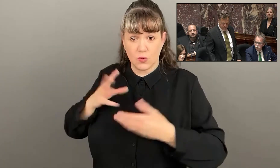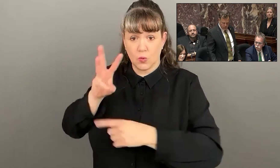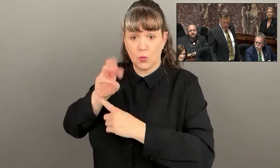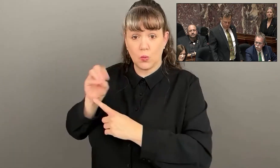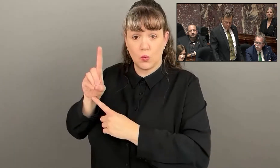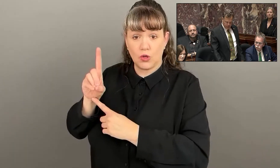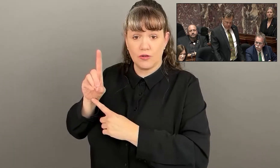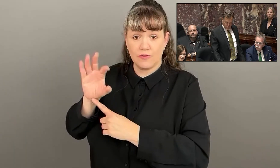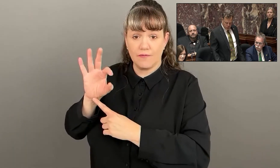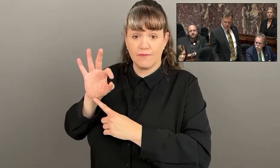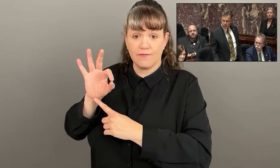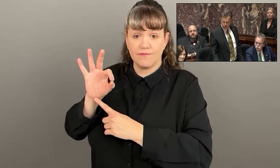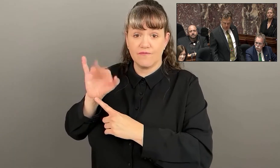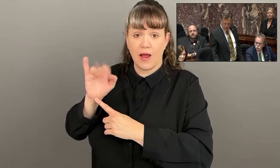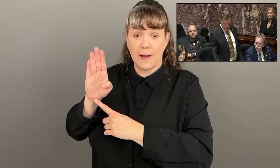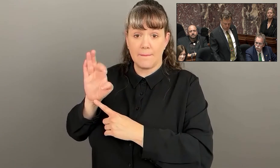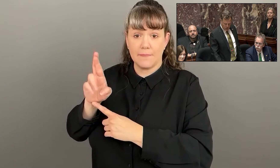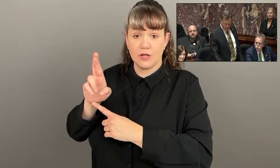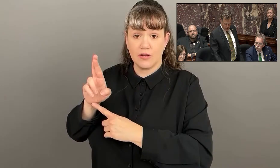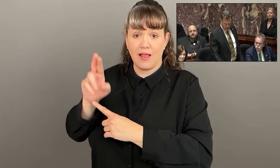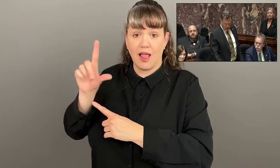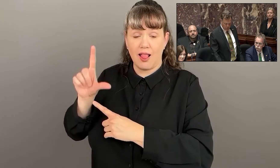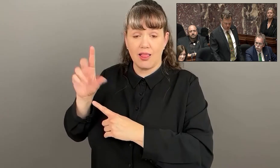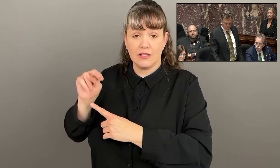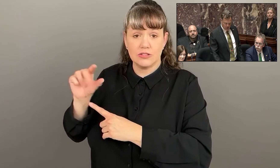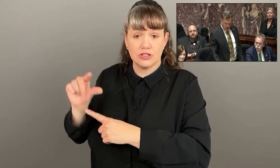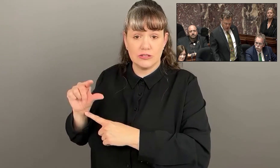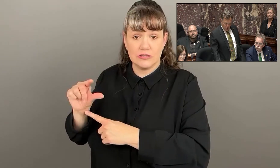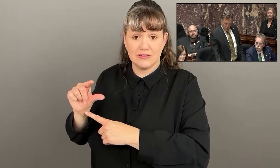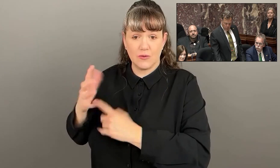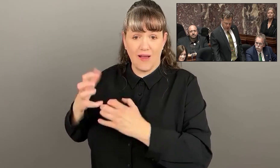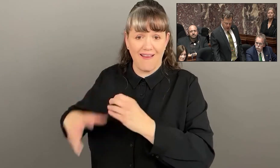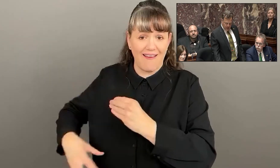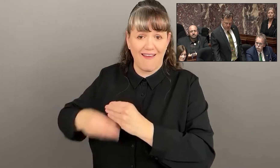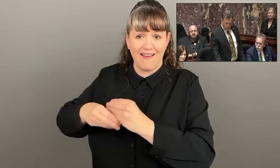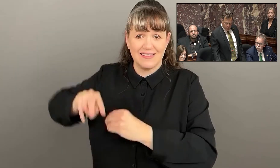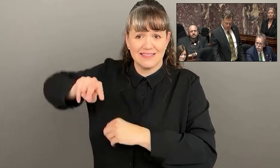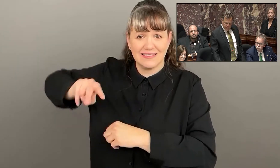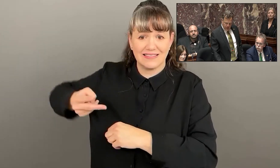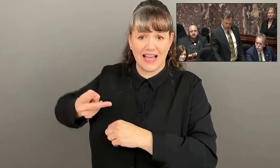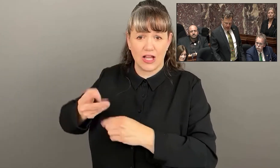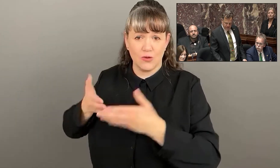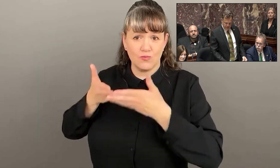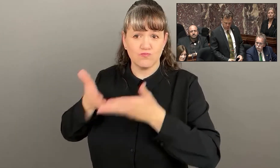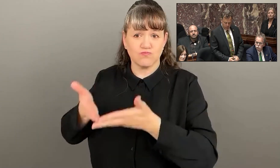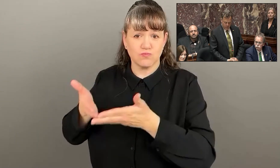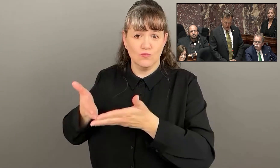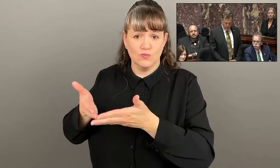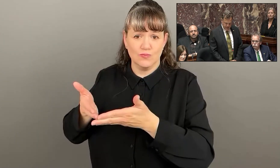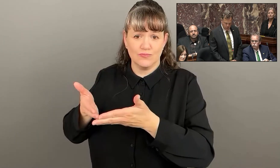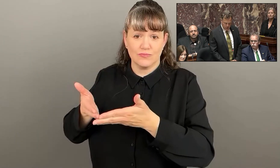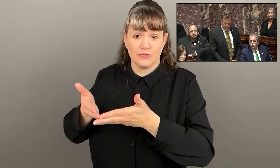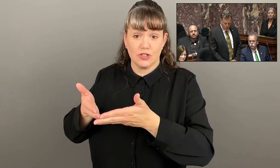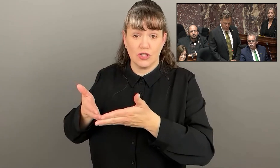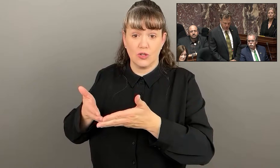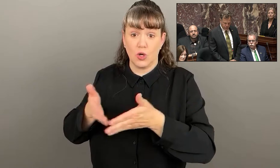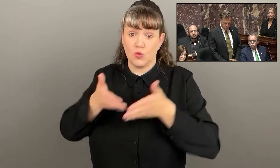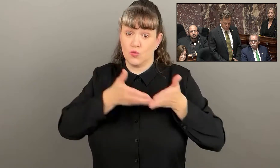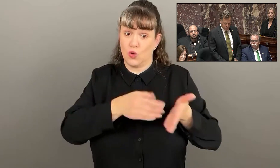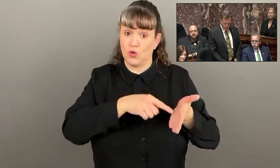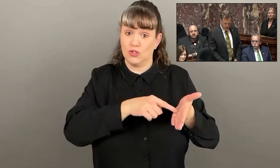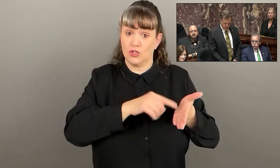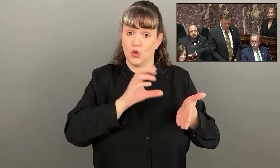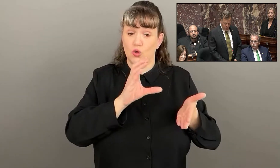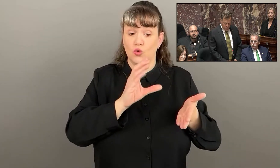flotel, which is a repurposed cruise ship for construction workforce accommodation. They're planning to add it to the waters of the Atcatsum Howe Sound UNESCO